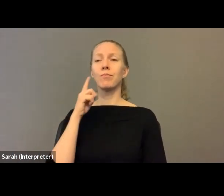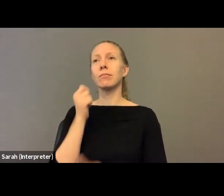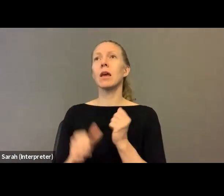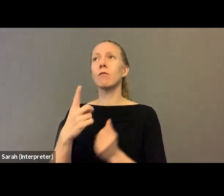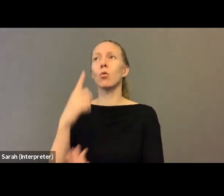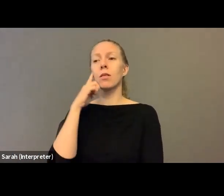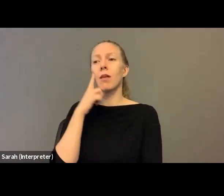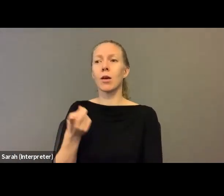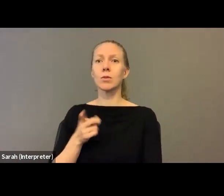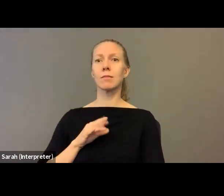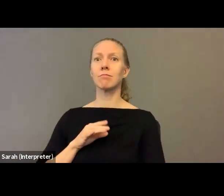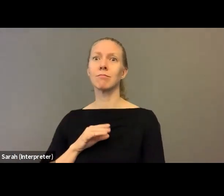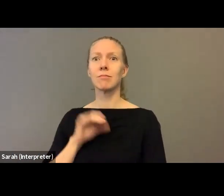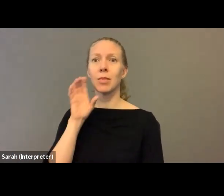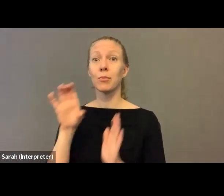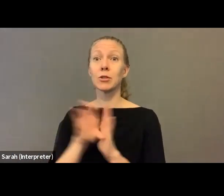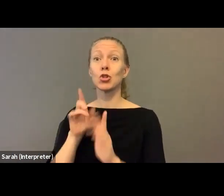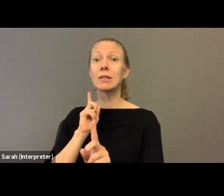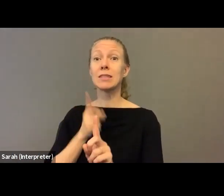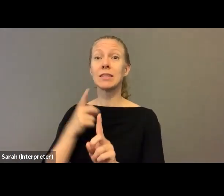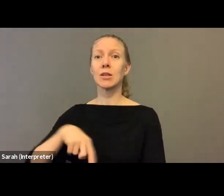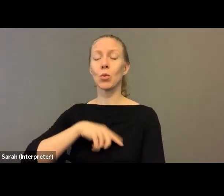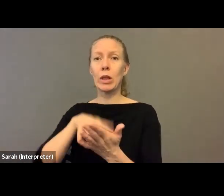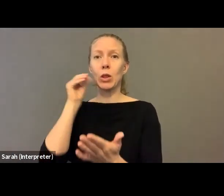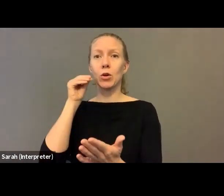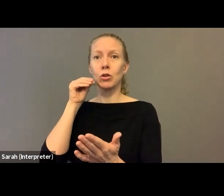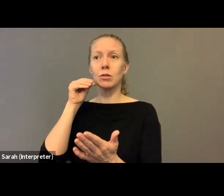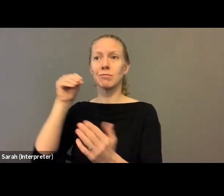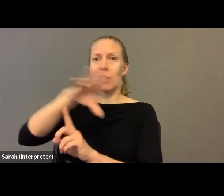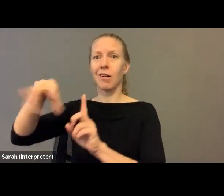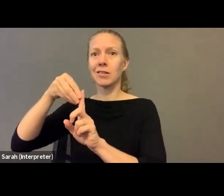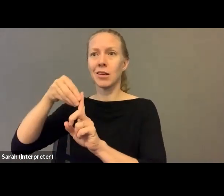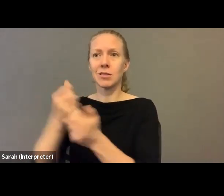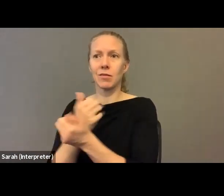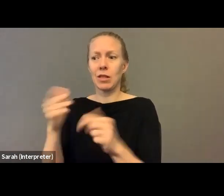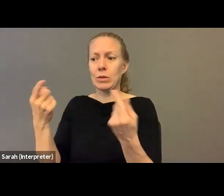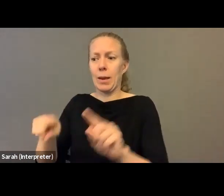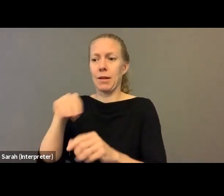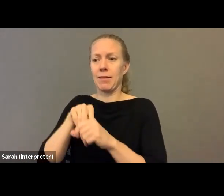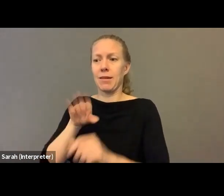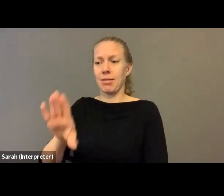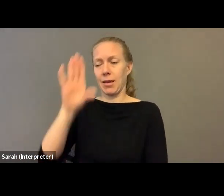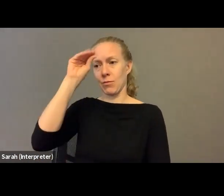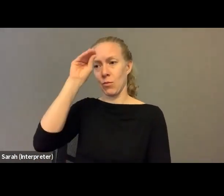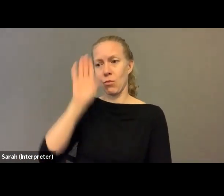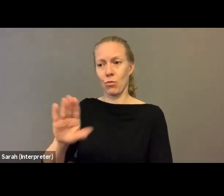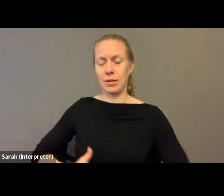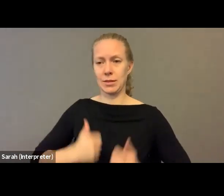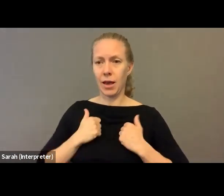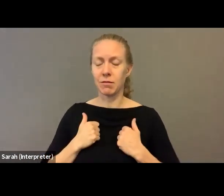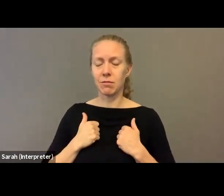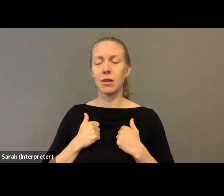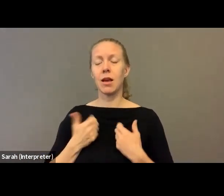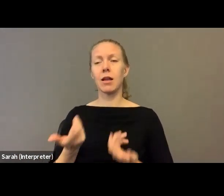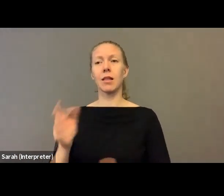the coolest picture, right? Until we found out later what was really going on in Devontae's life. And how difficult, you know,